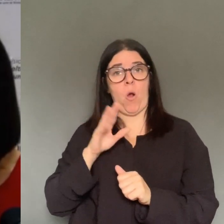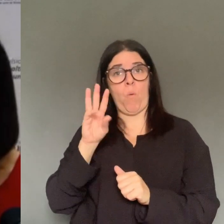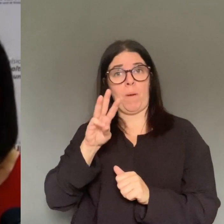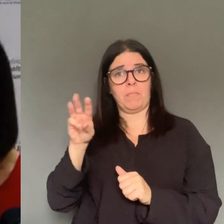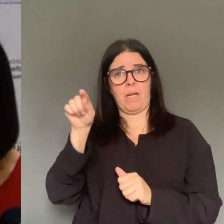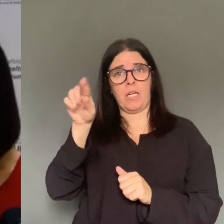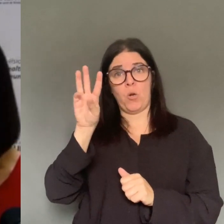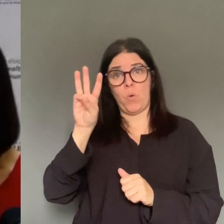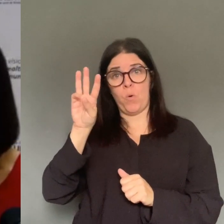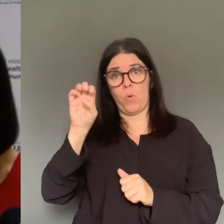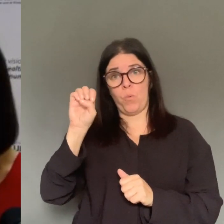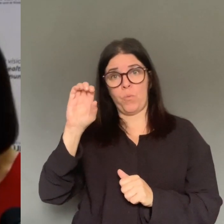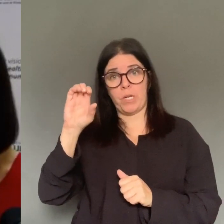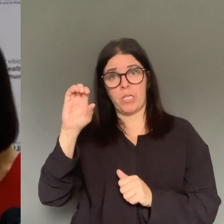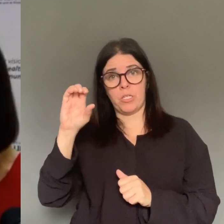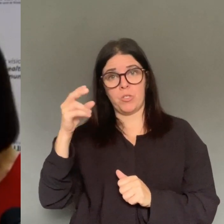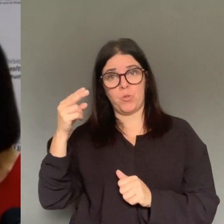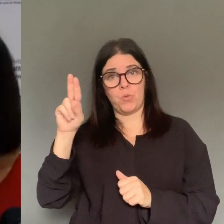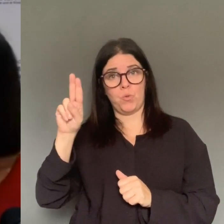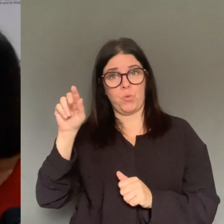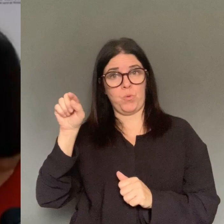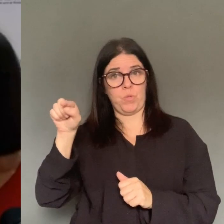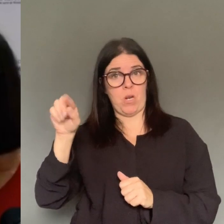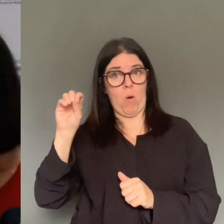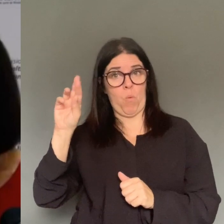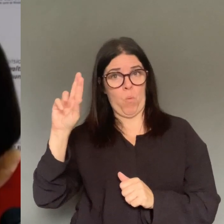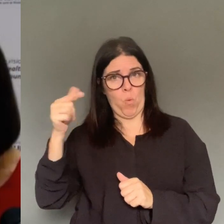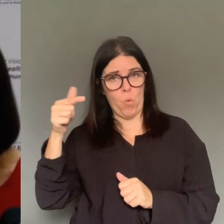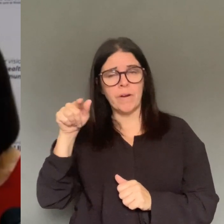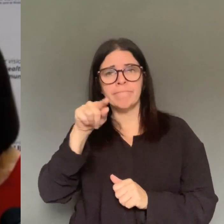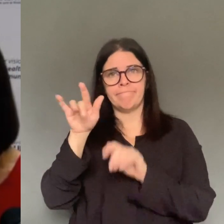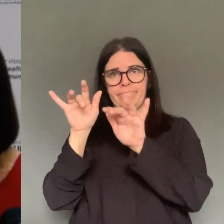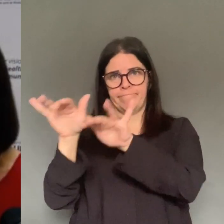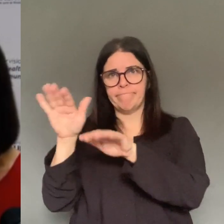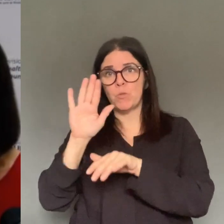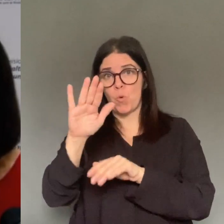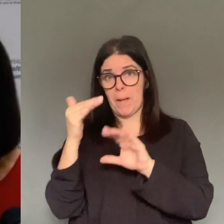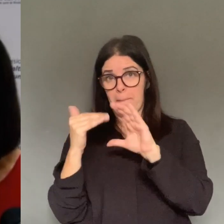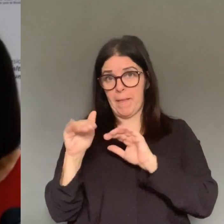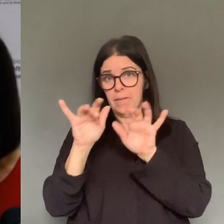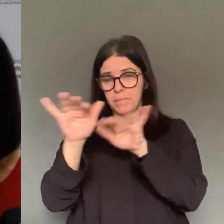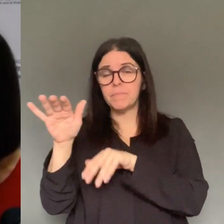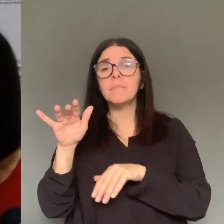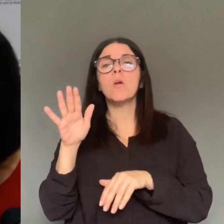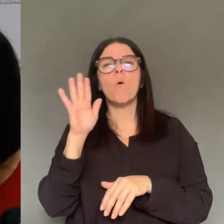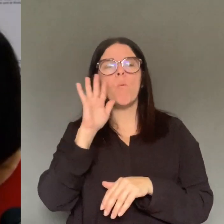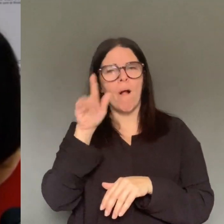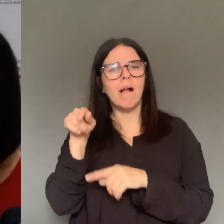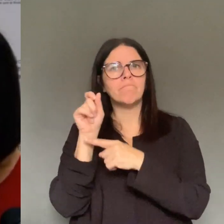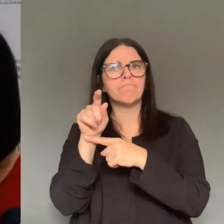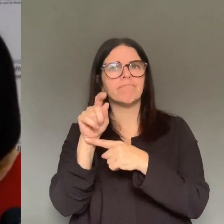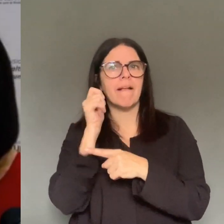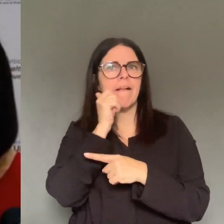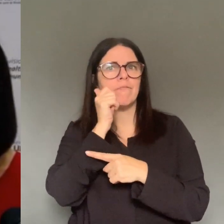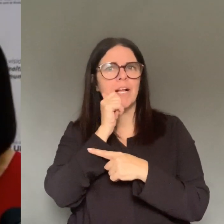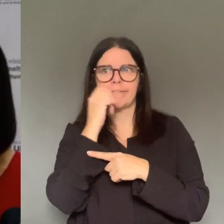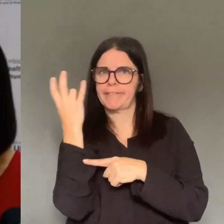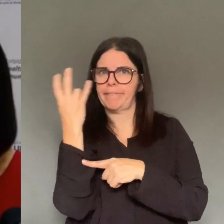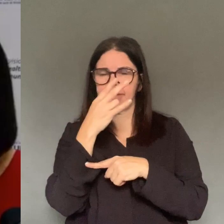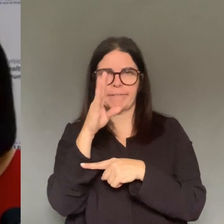will get alerts, news updates, and the most current information 7 days a week. I will now share the most current case